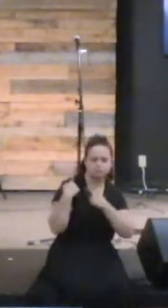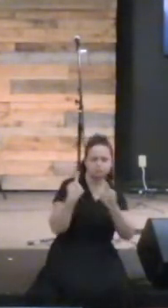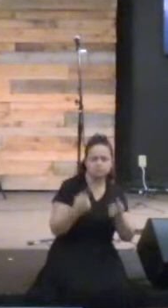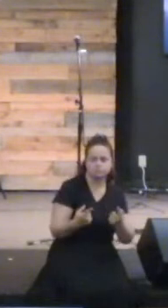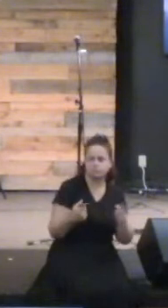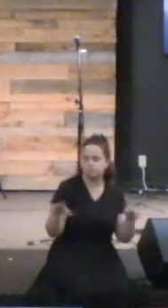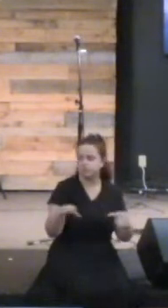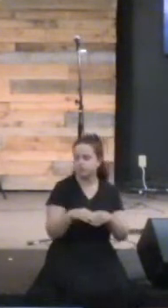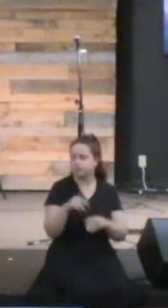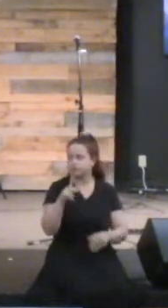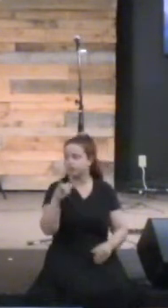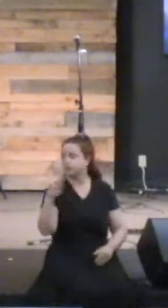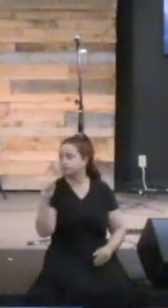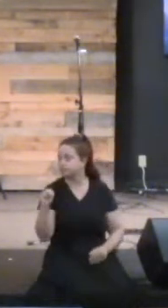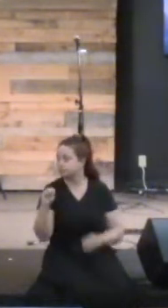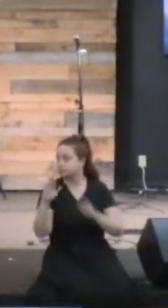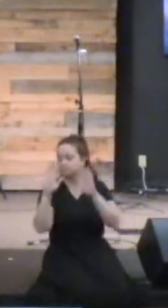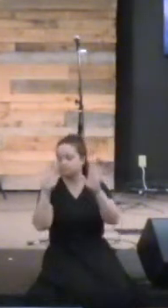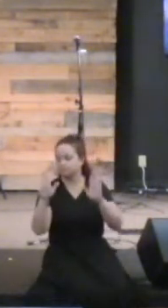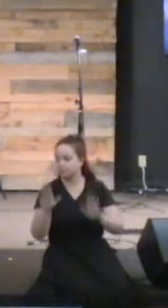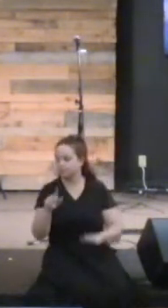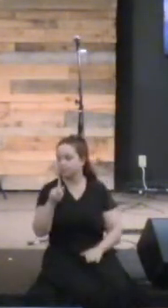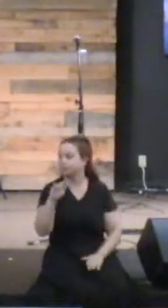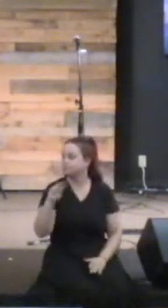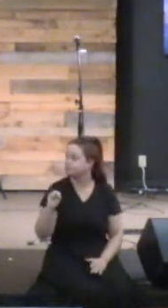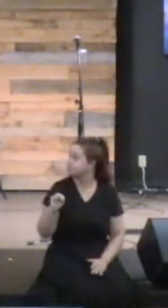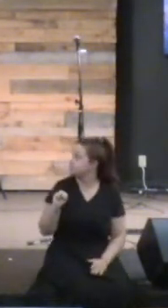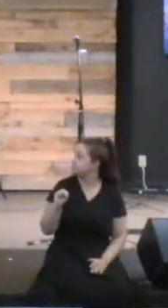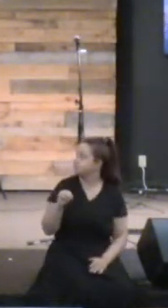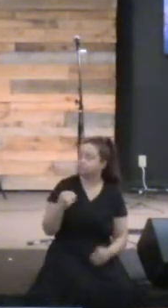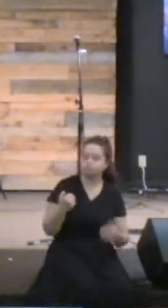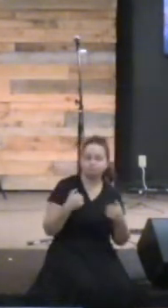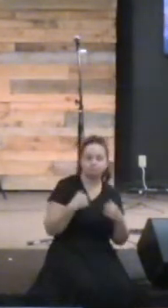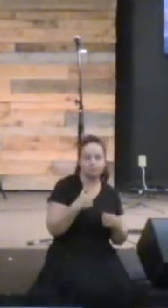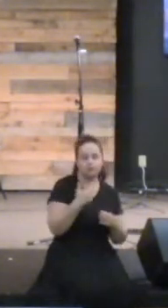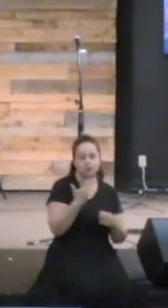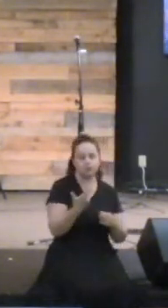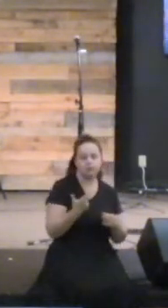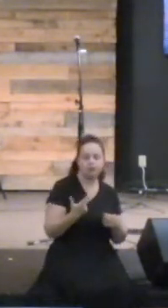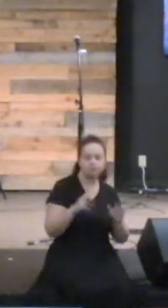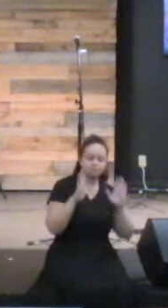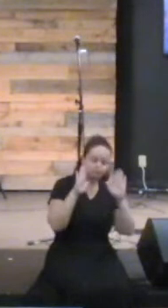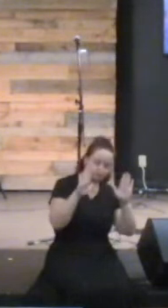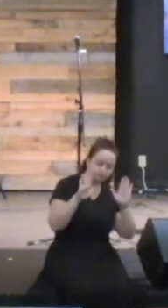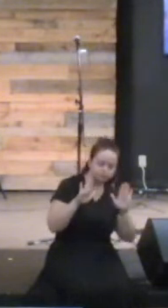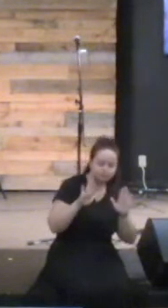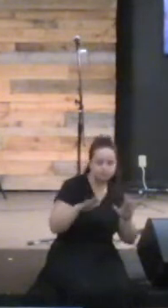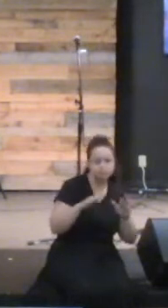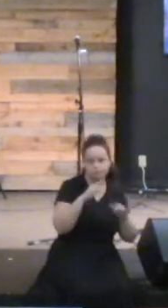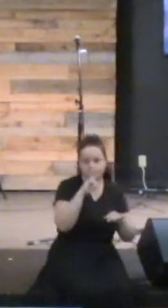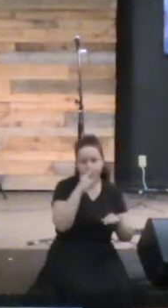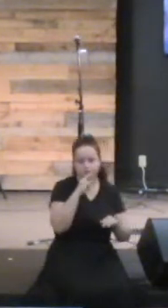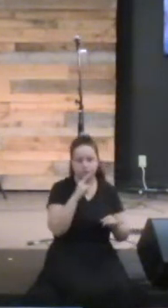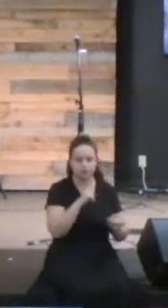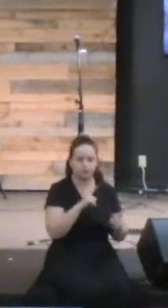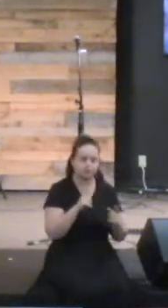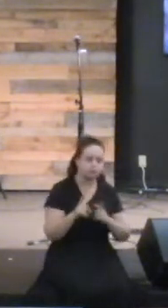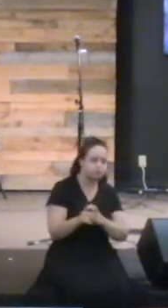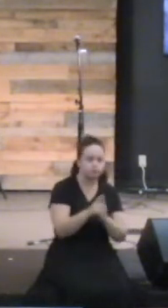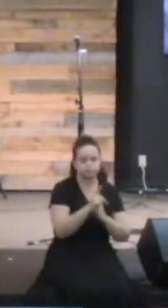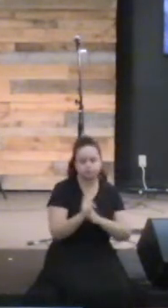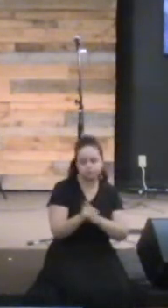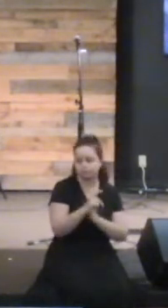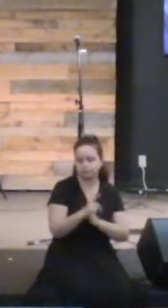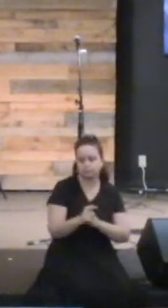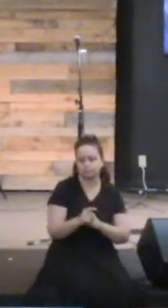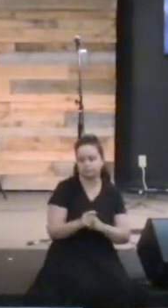Kim wonderful Kim uh dot three wonderful uh kids running around doing their kid